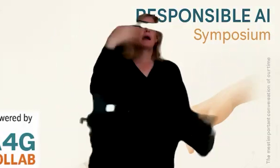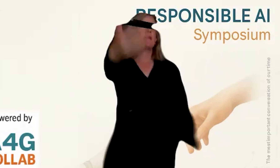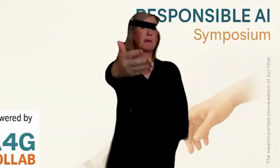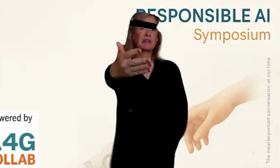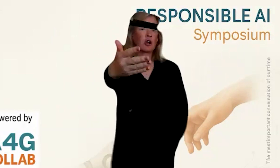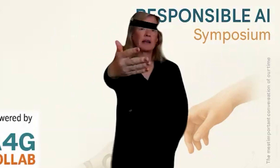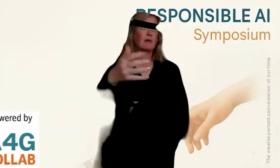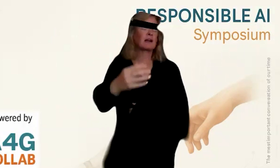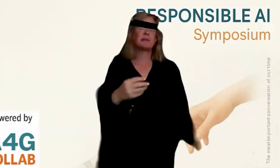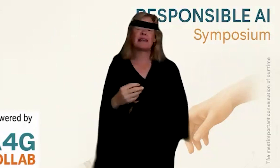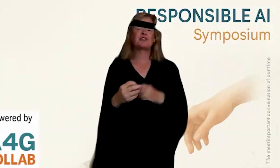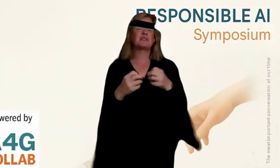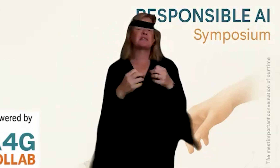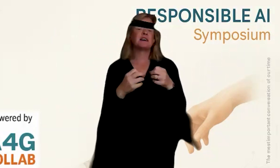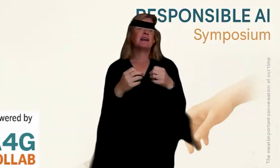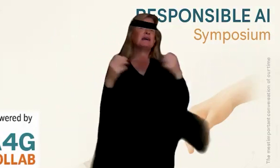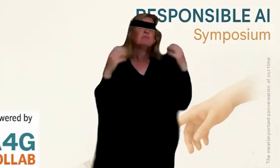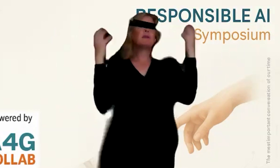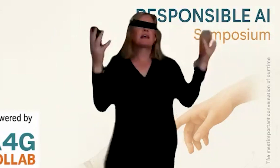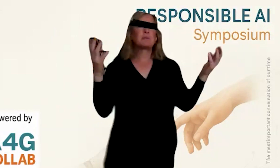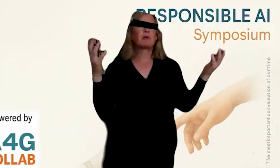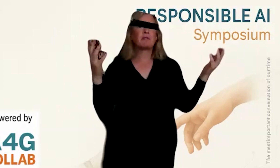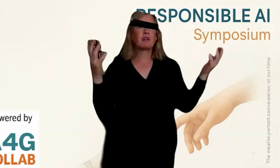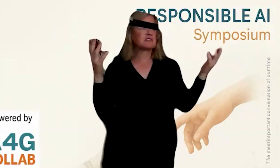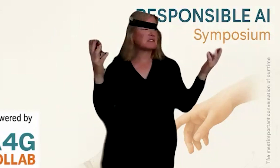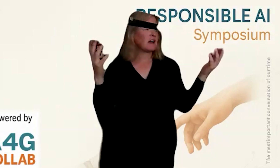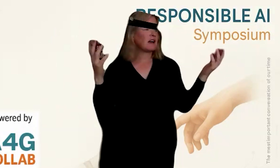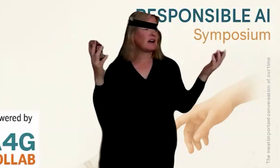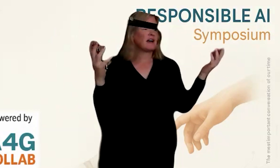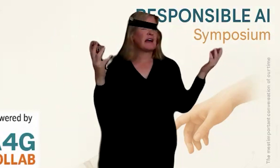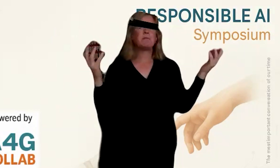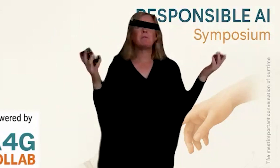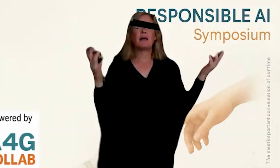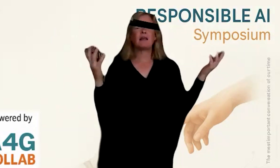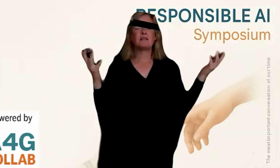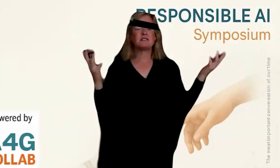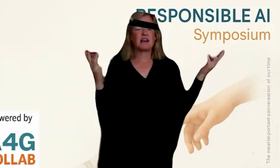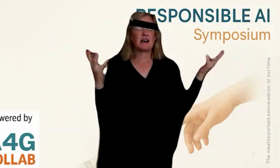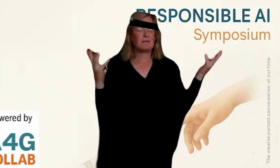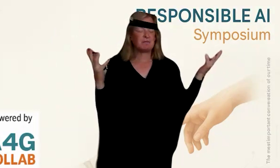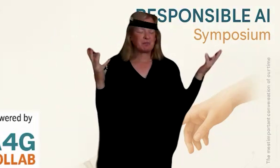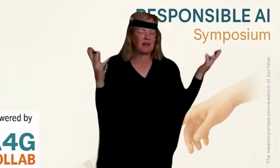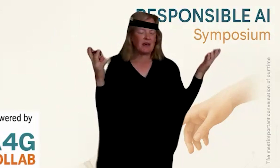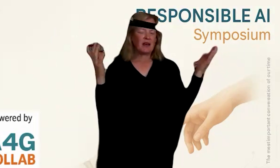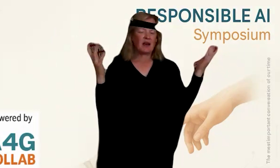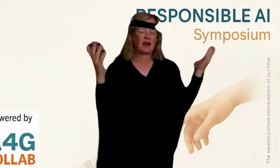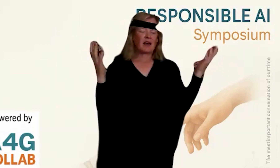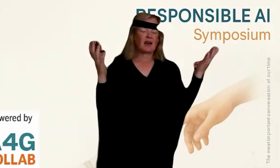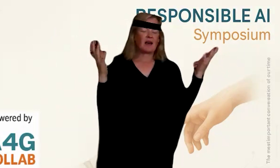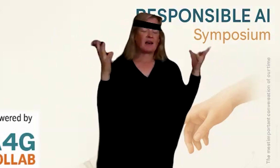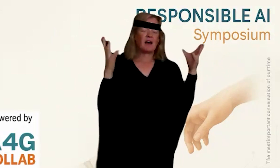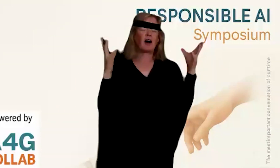outcomes and then make targeted recommendations. We like the perverse and